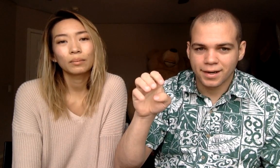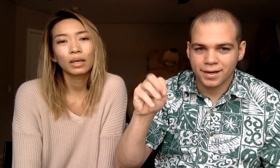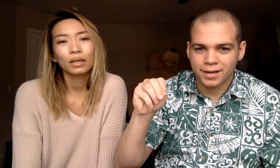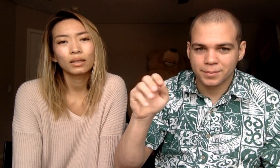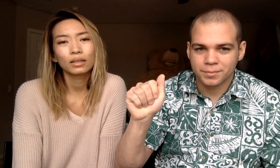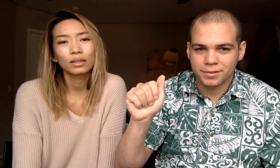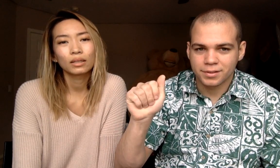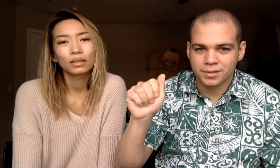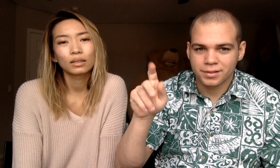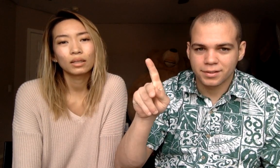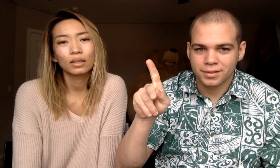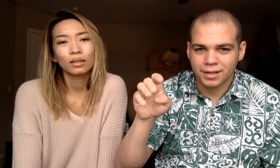Kima,